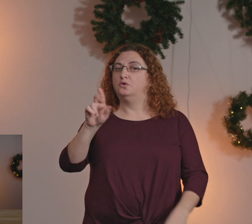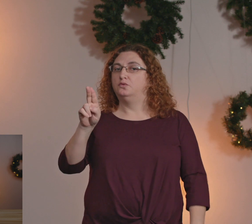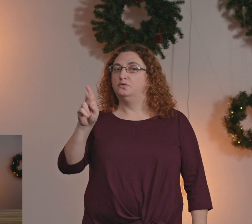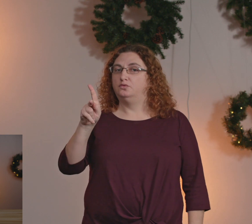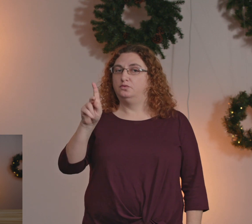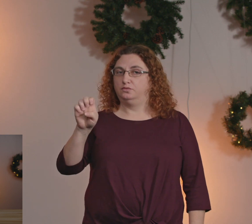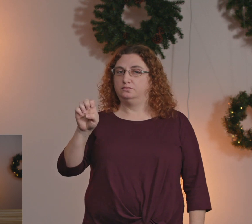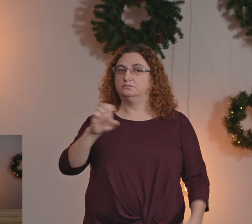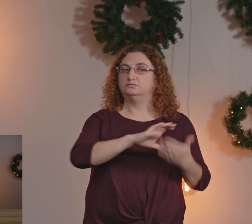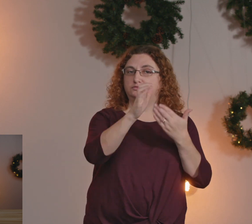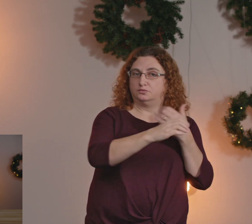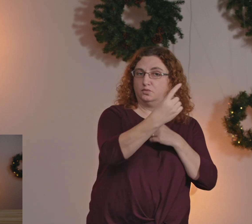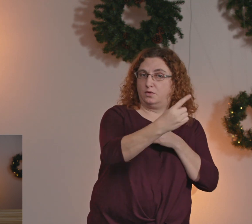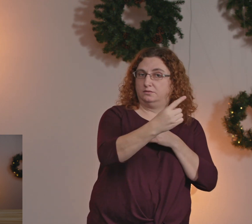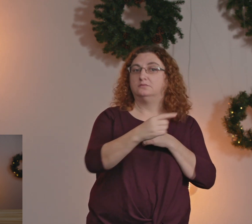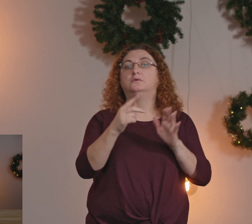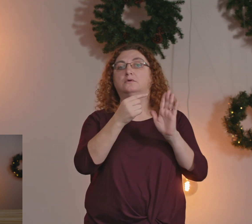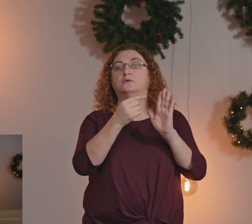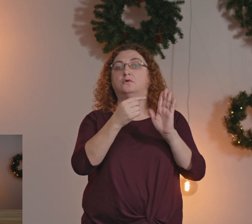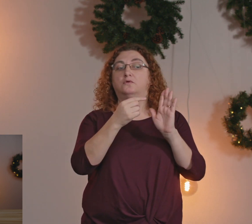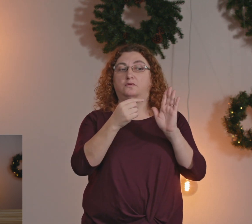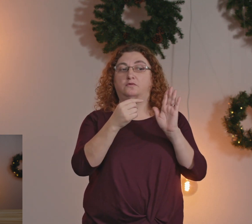1, verse 57 to 66.